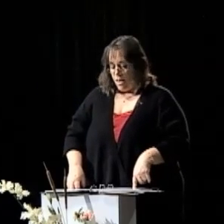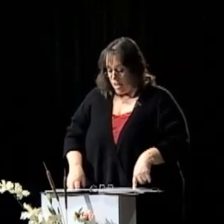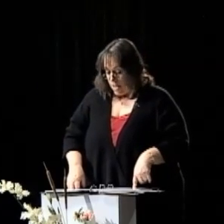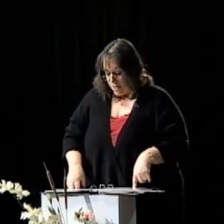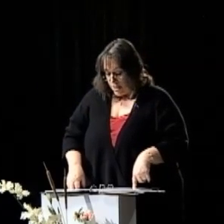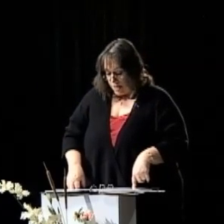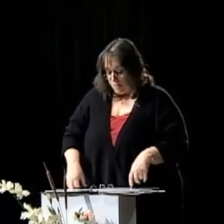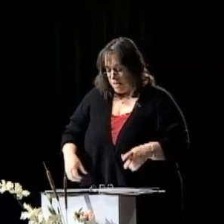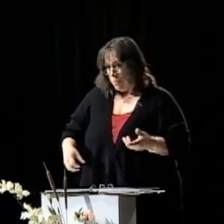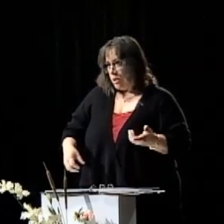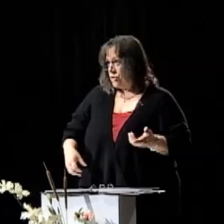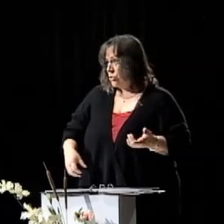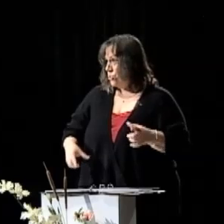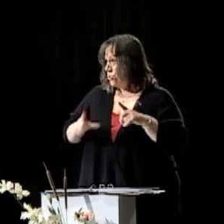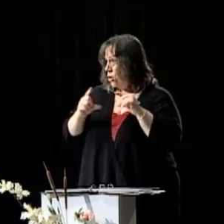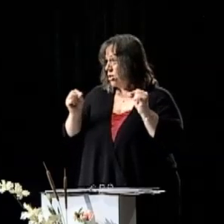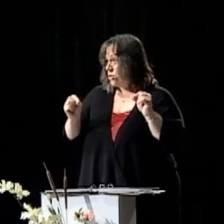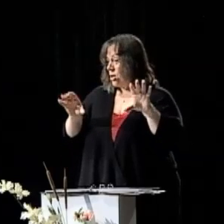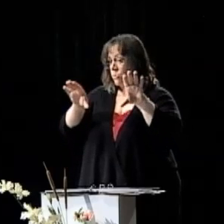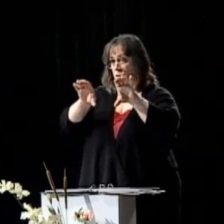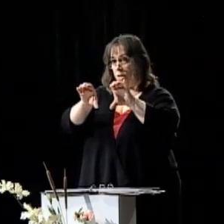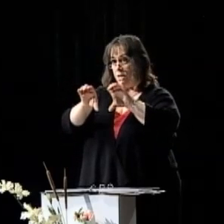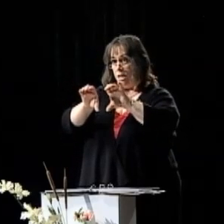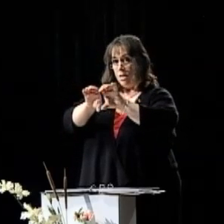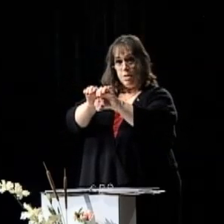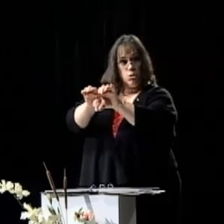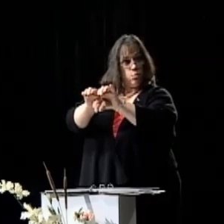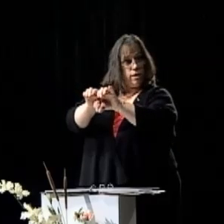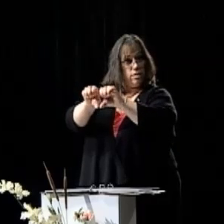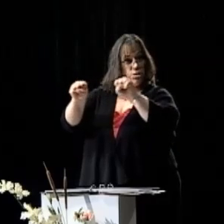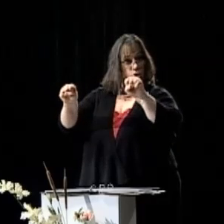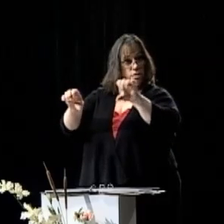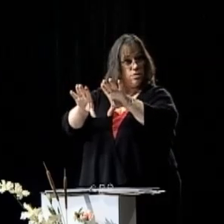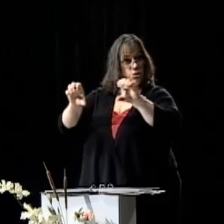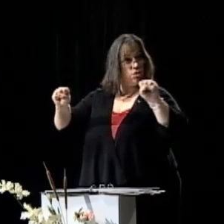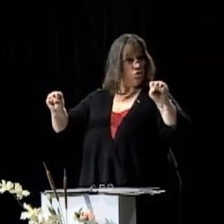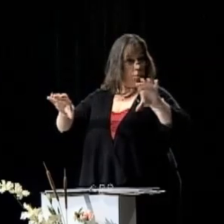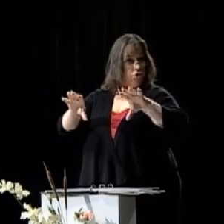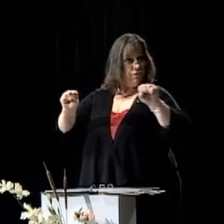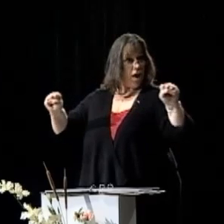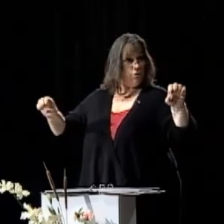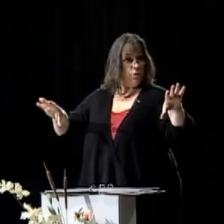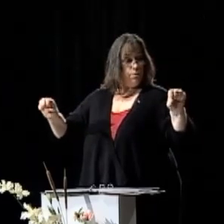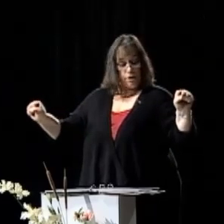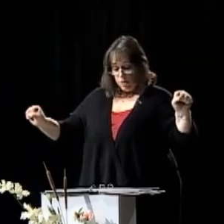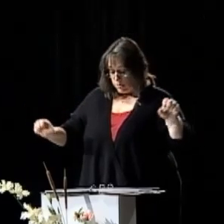And then, similar to your hot dog, but you're going to take it this way, is sausage, because they're much fatter and they're bigger.